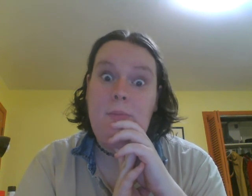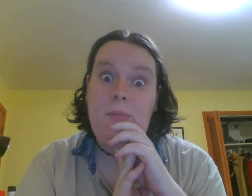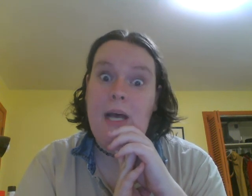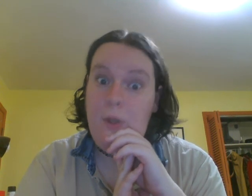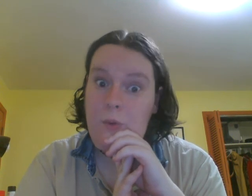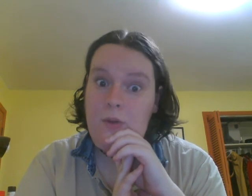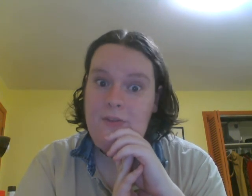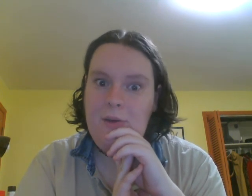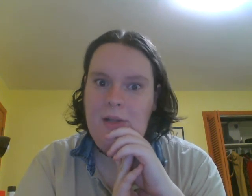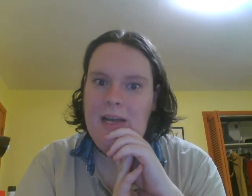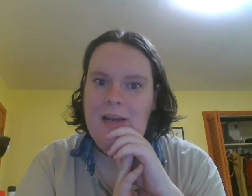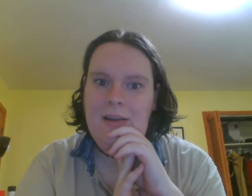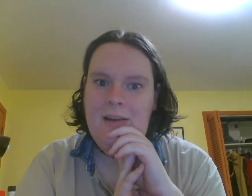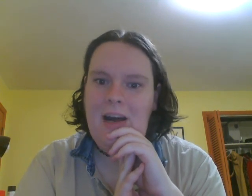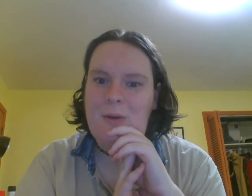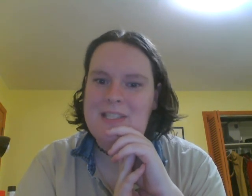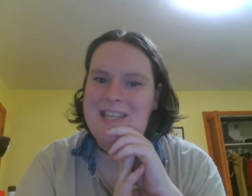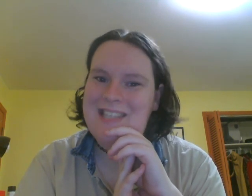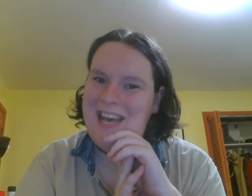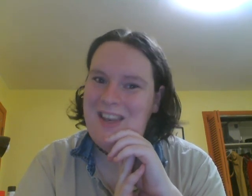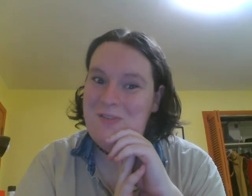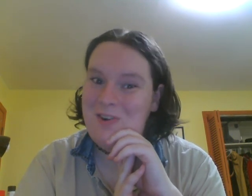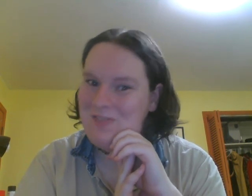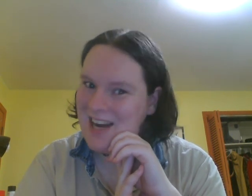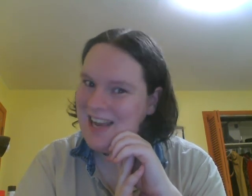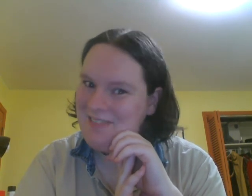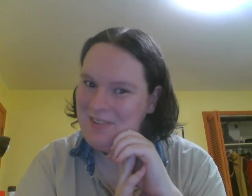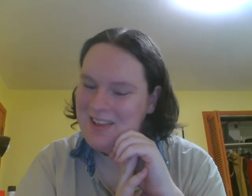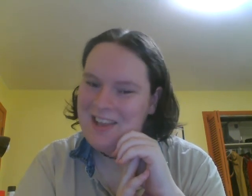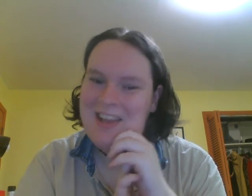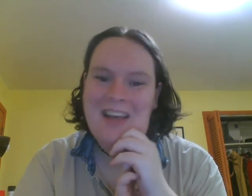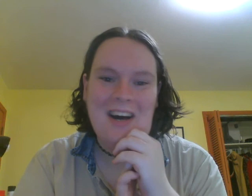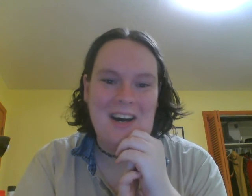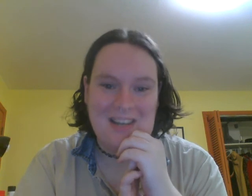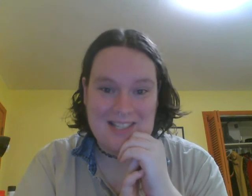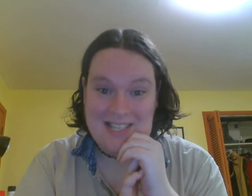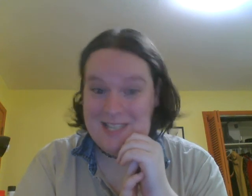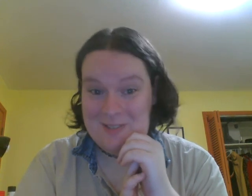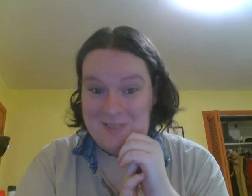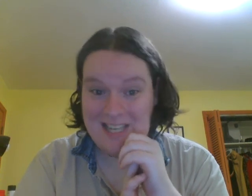out. So like I would say 10 for 5 because that's how it's written.